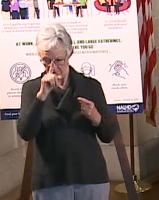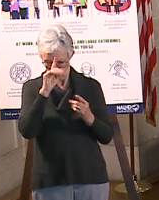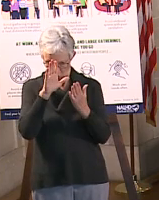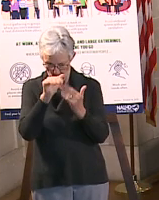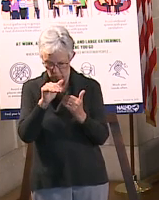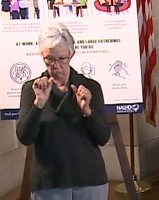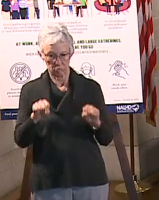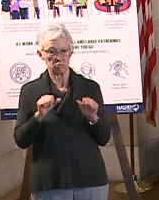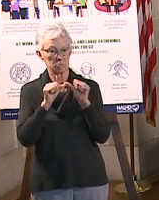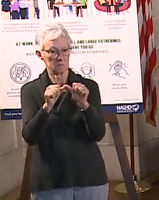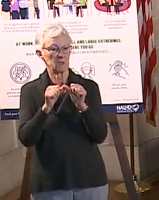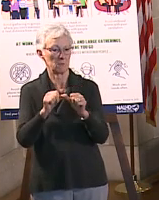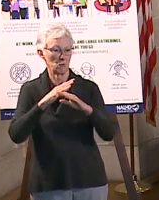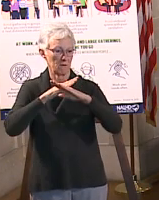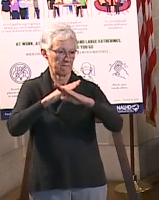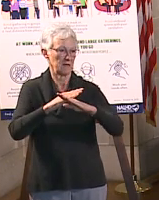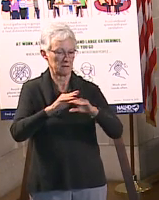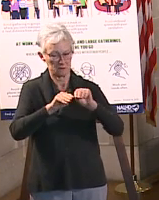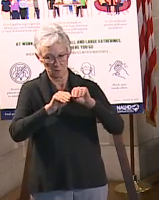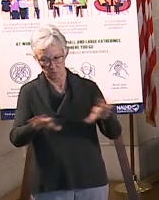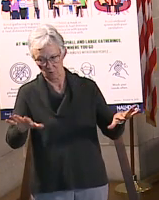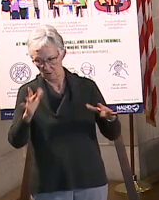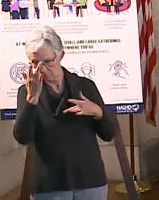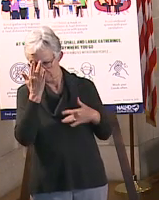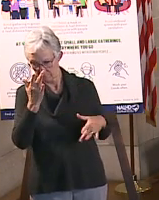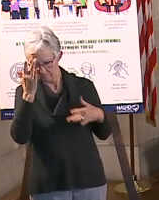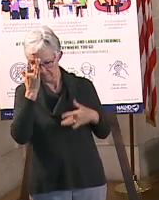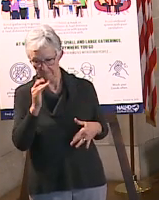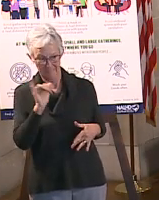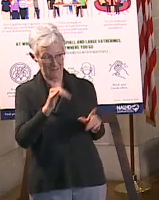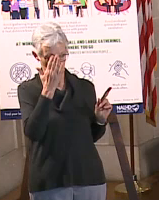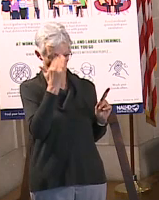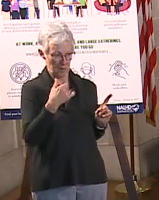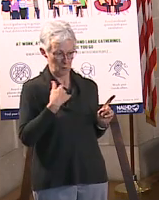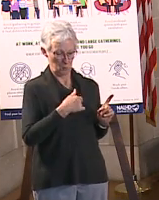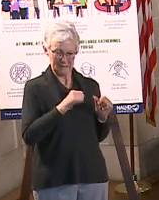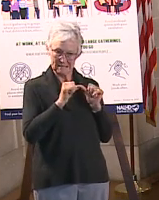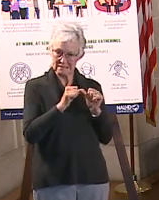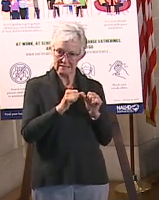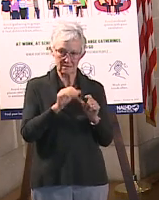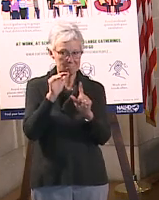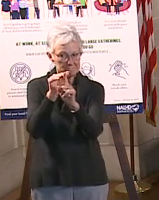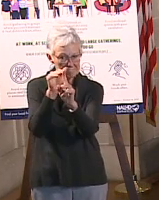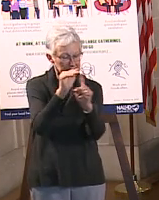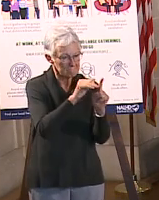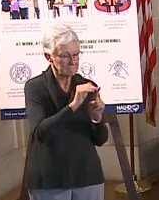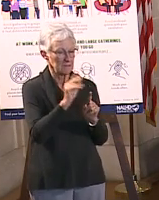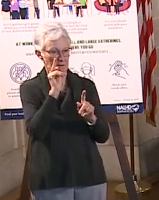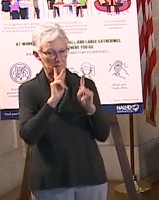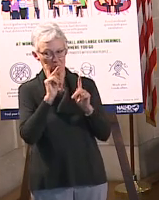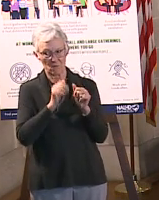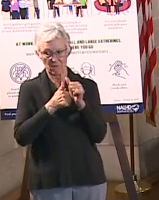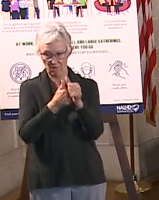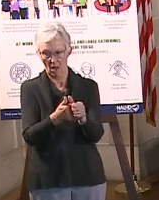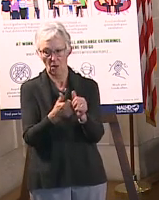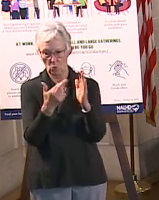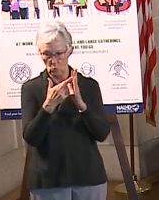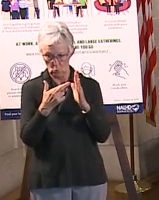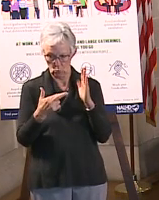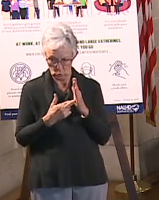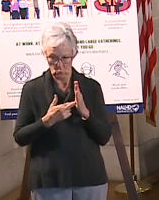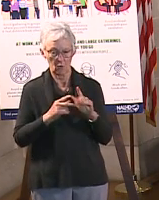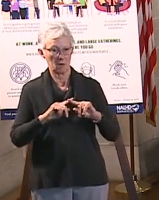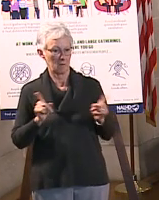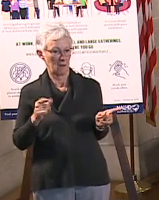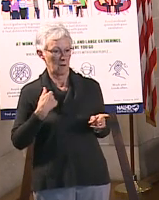is why we continue to emphasize our messages about using our tools and avoiding the 3 C's. But there is hope. We just got to continue to work